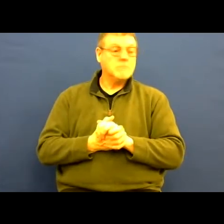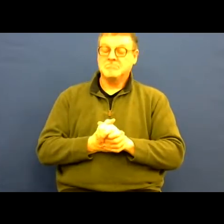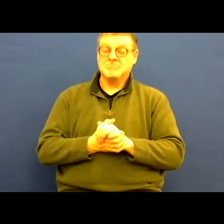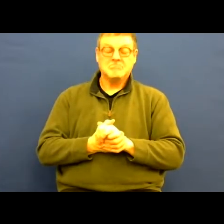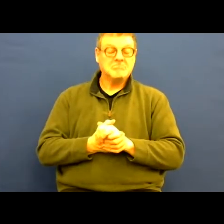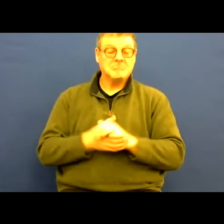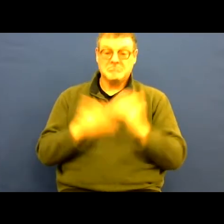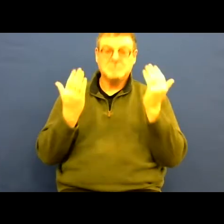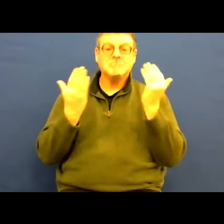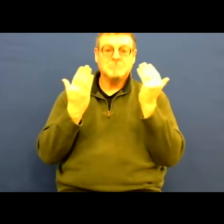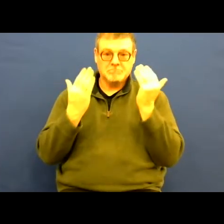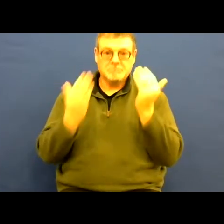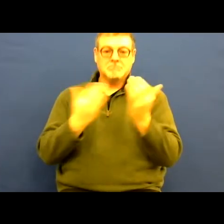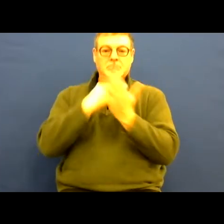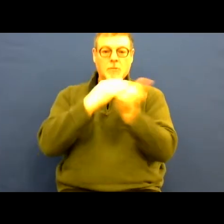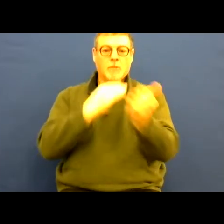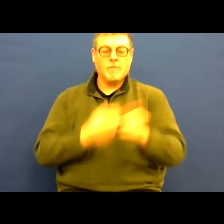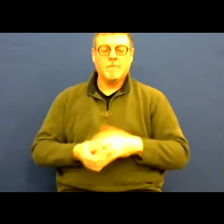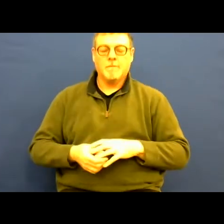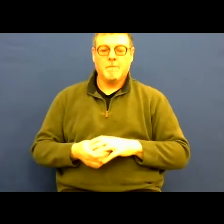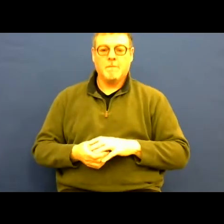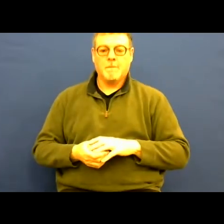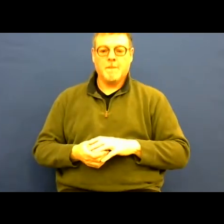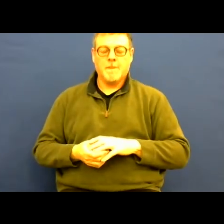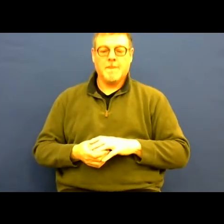Hearing none, please call the roll.